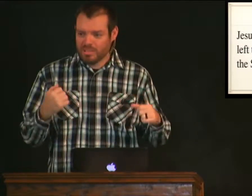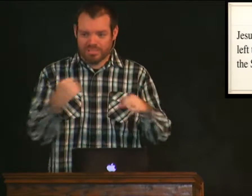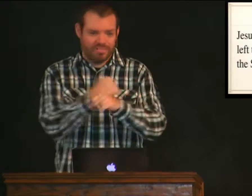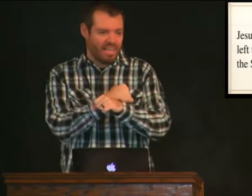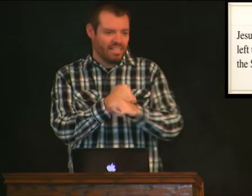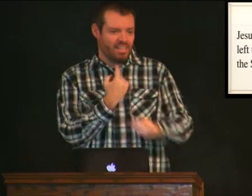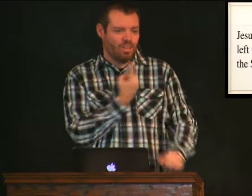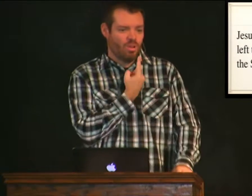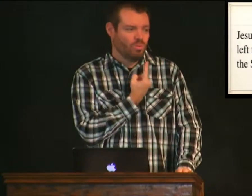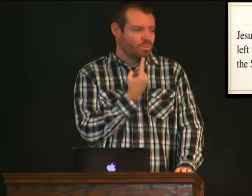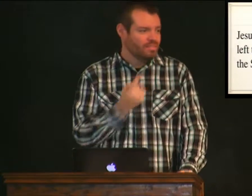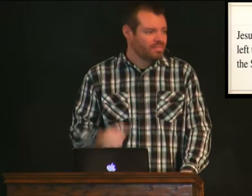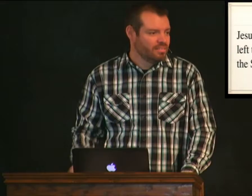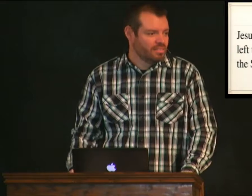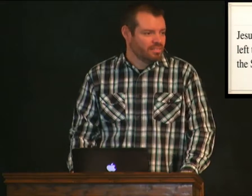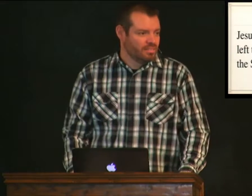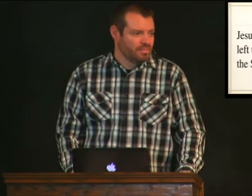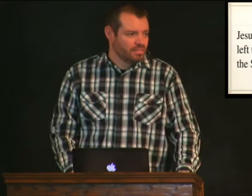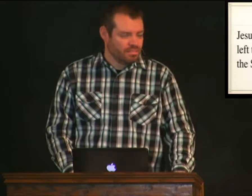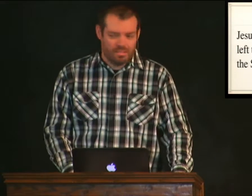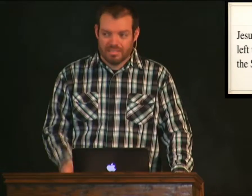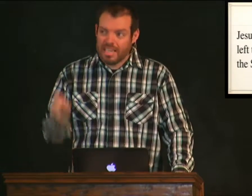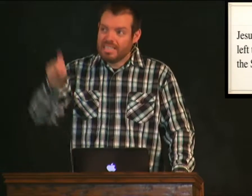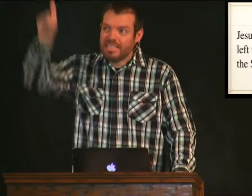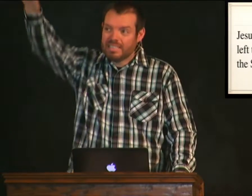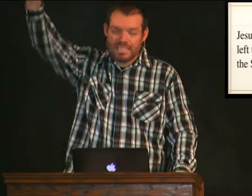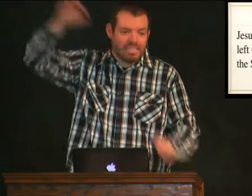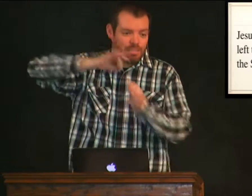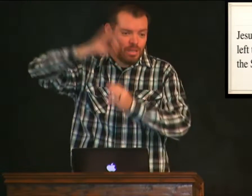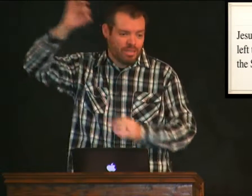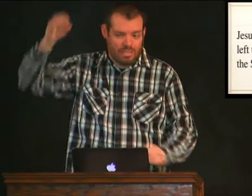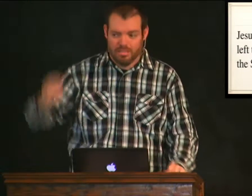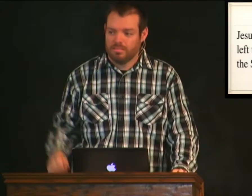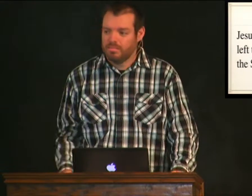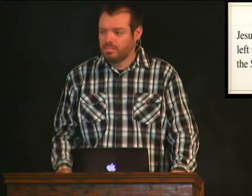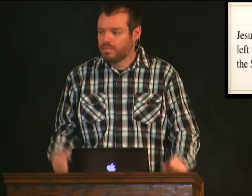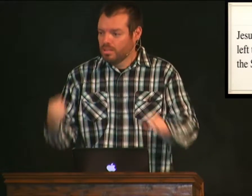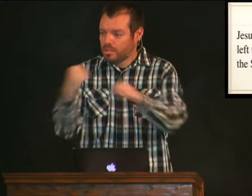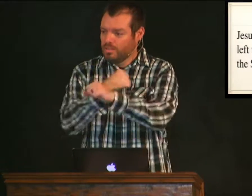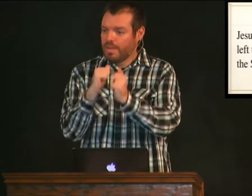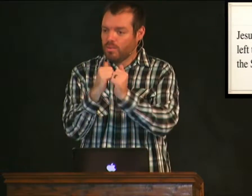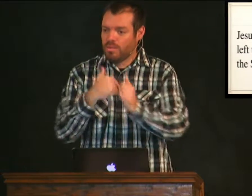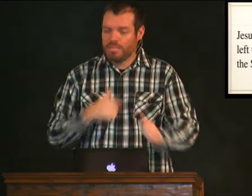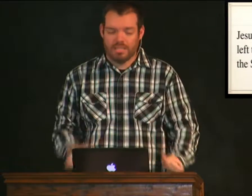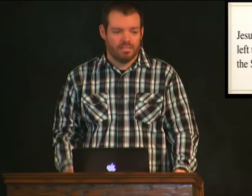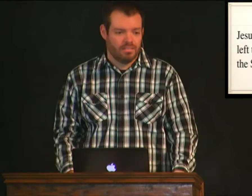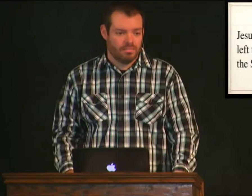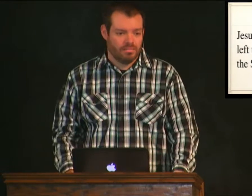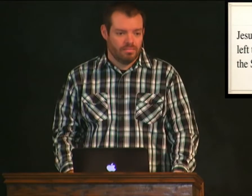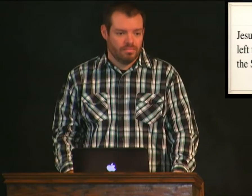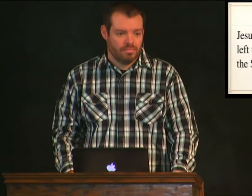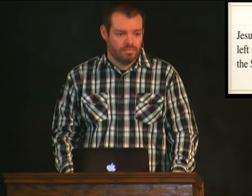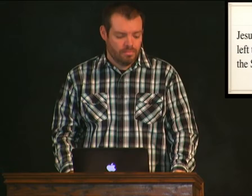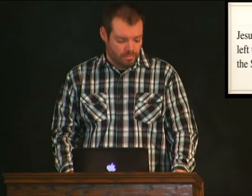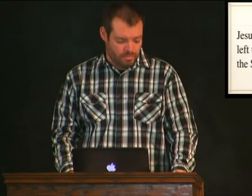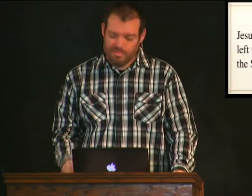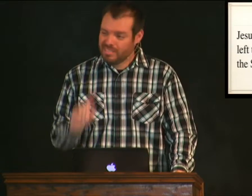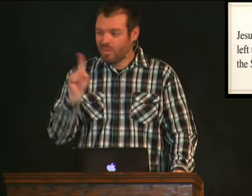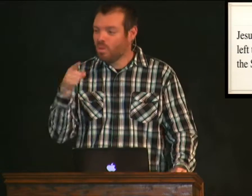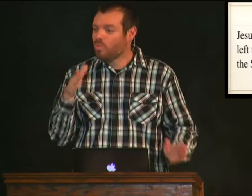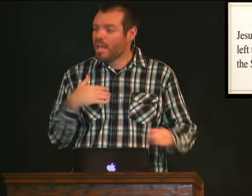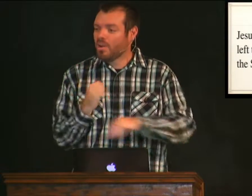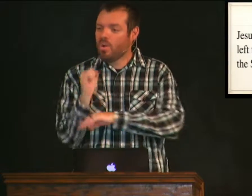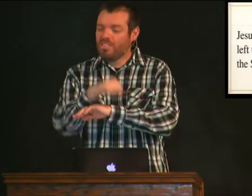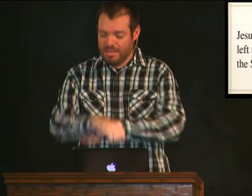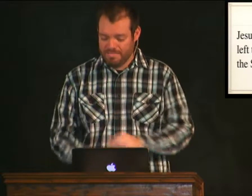So I don't want to fight alone. I need the Spirit to fight with me.